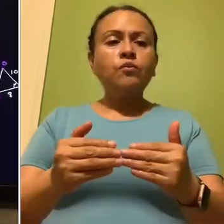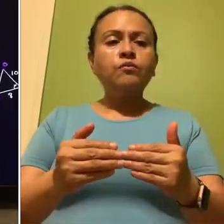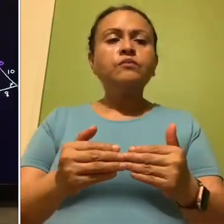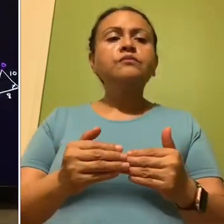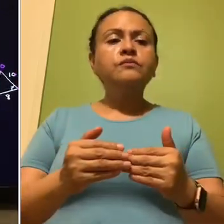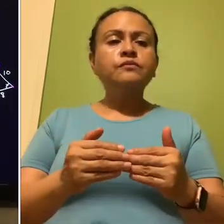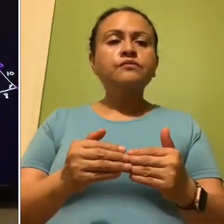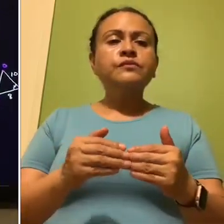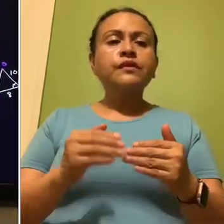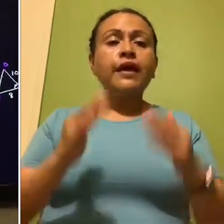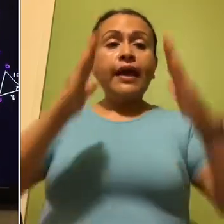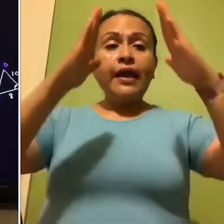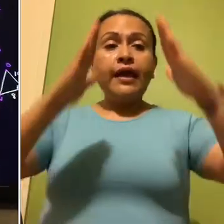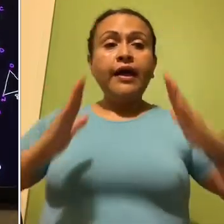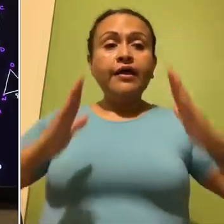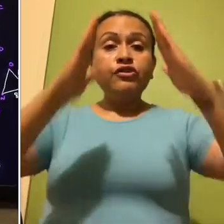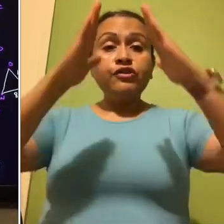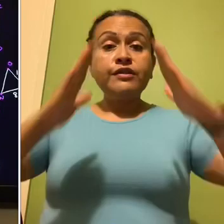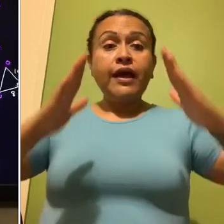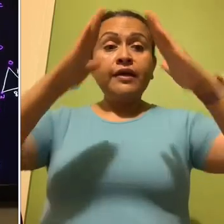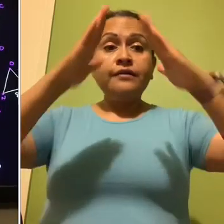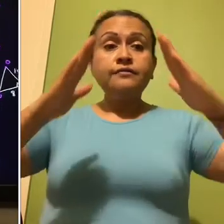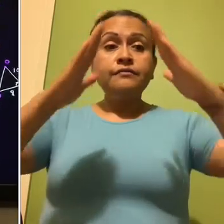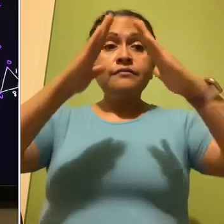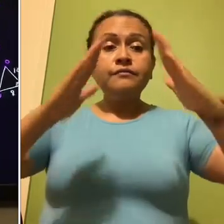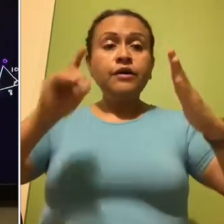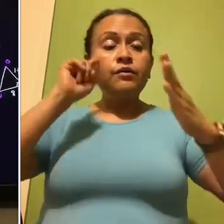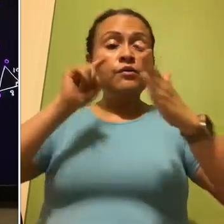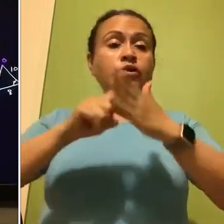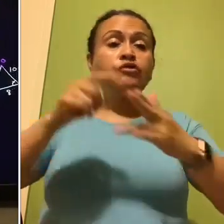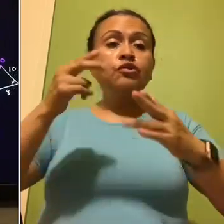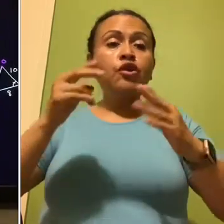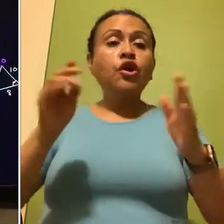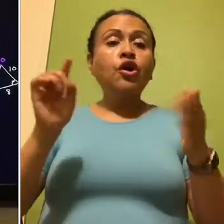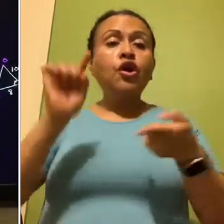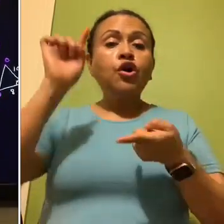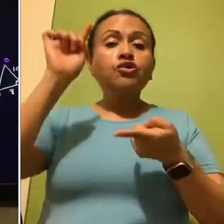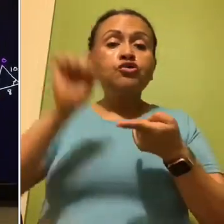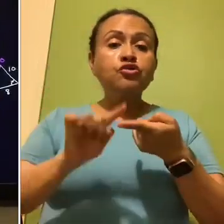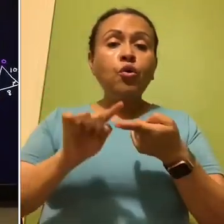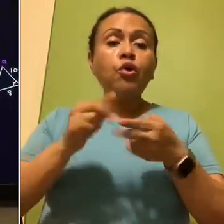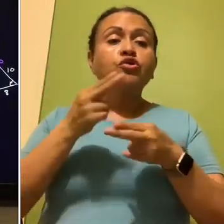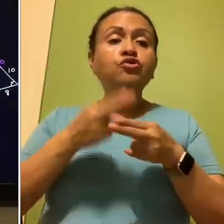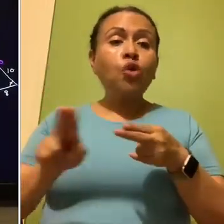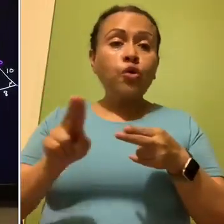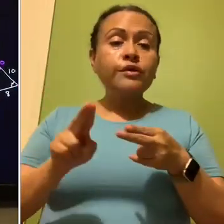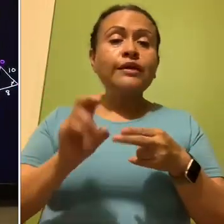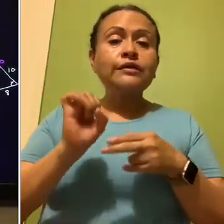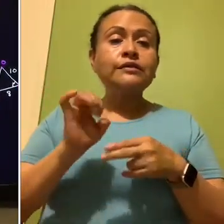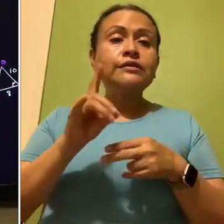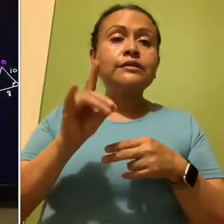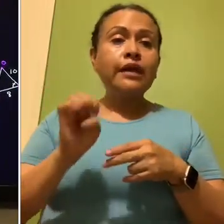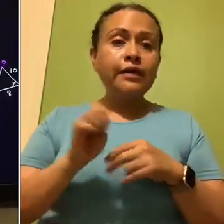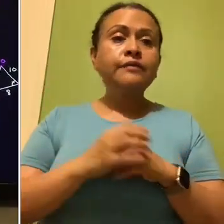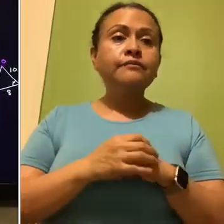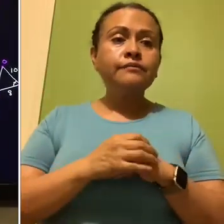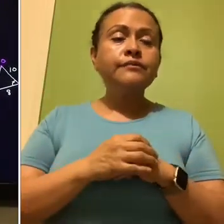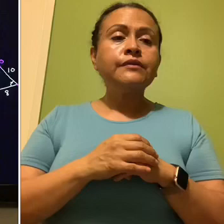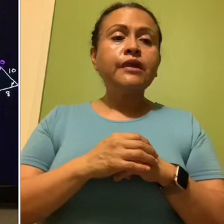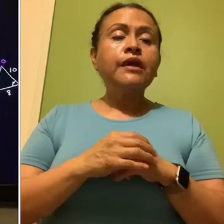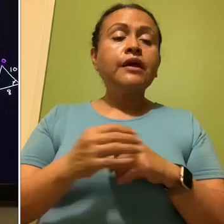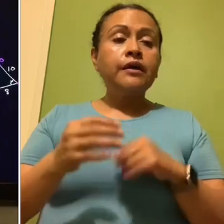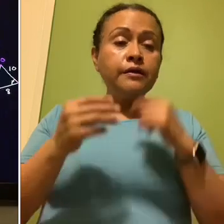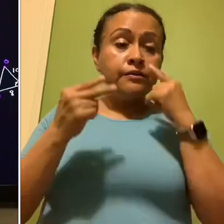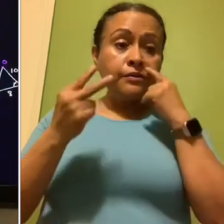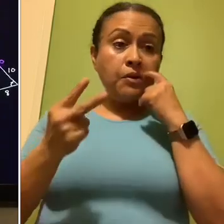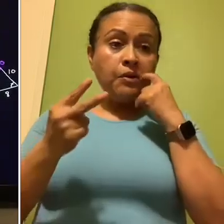go, and we have to go on either side of this angle right over here. Let's look at the shorter side on either side of this angle. So the shorter